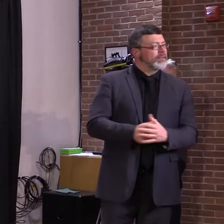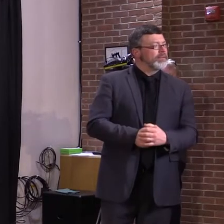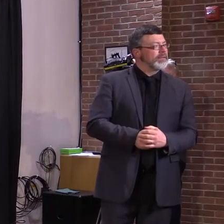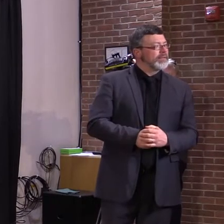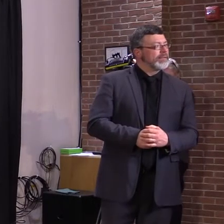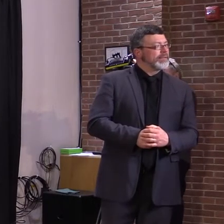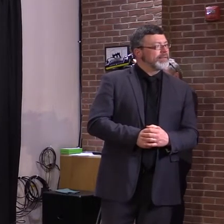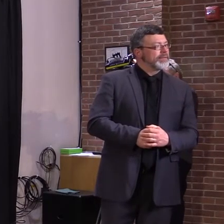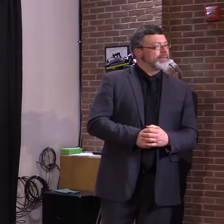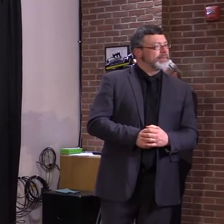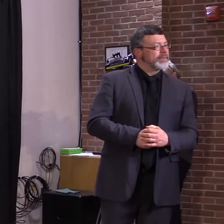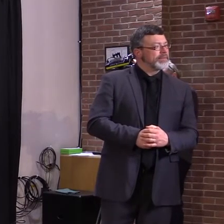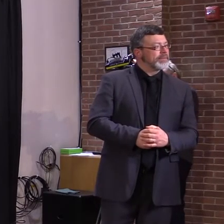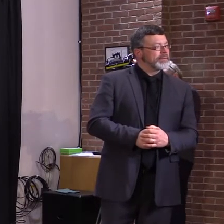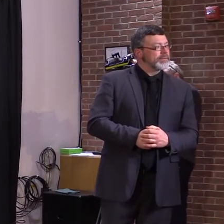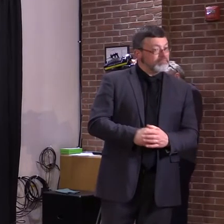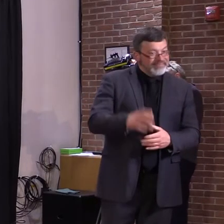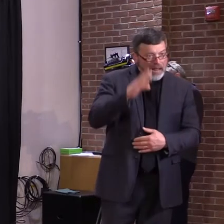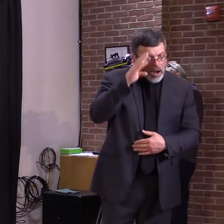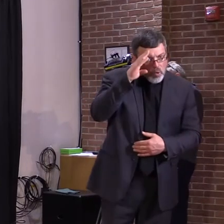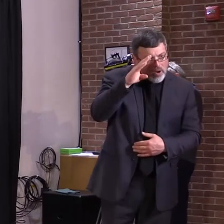Tom or Chris?